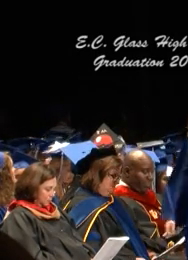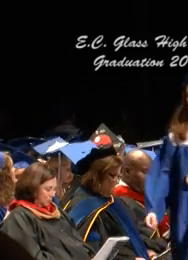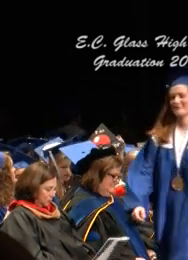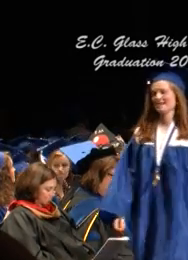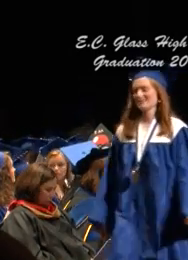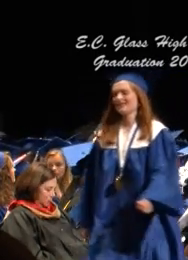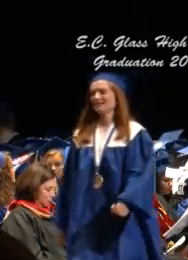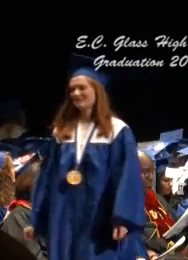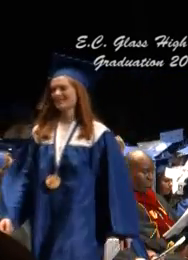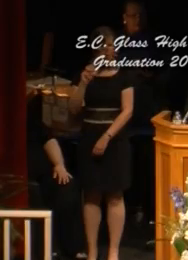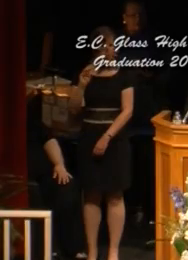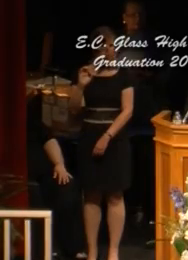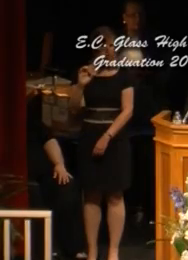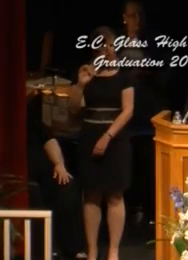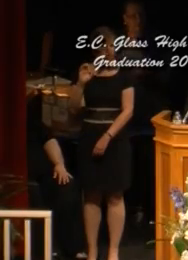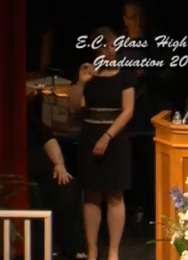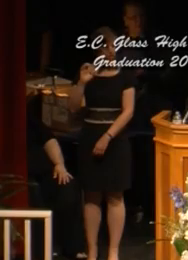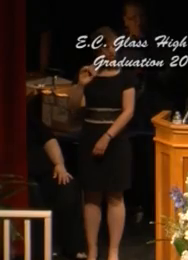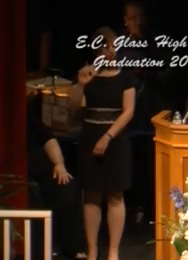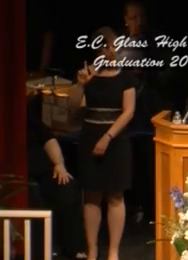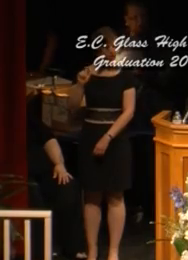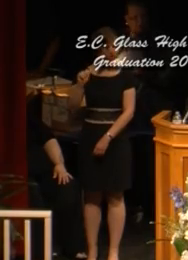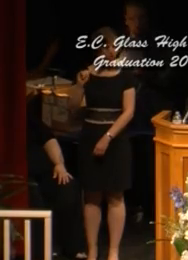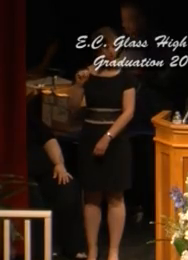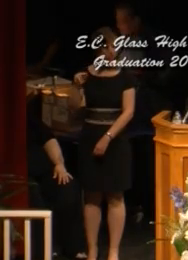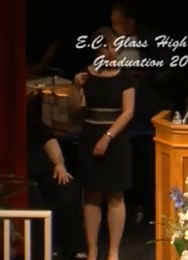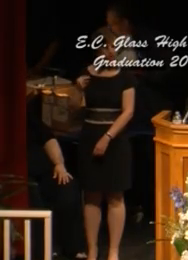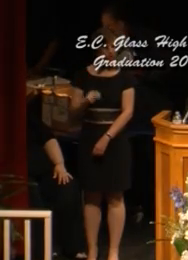Connor Ryan McLean.